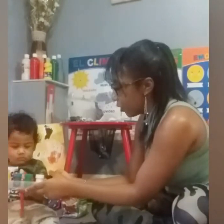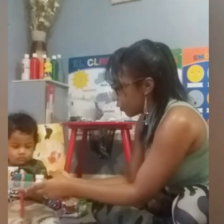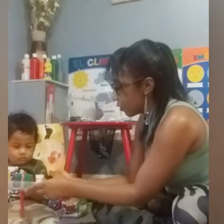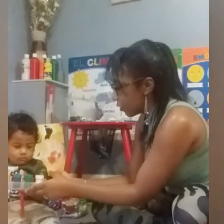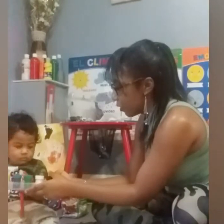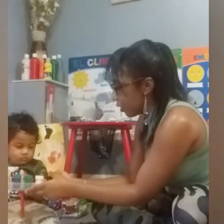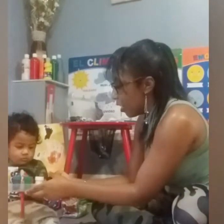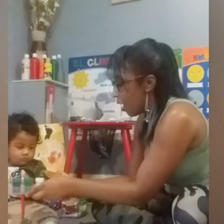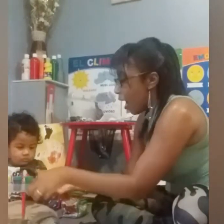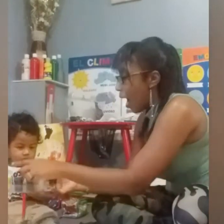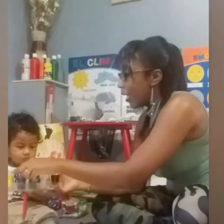use.